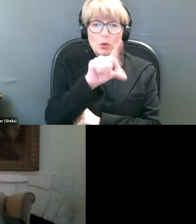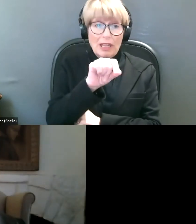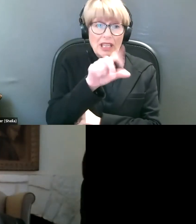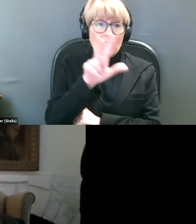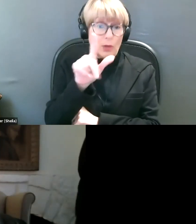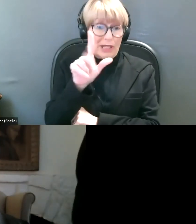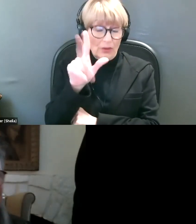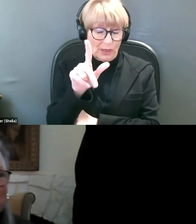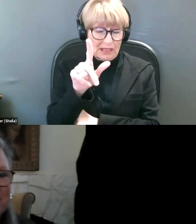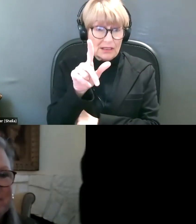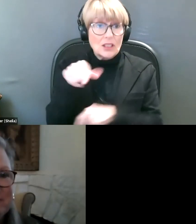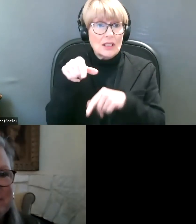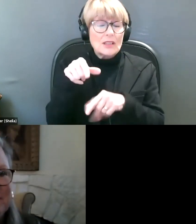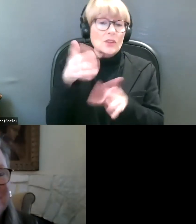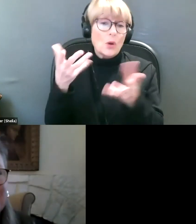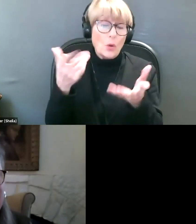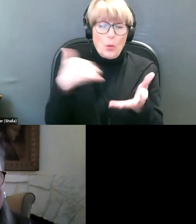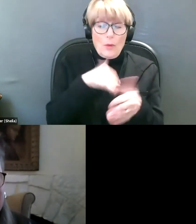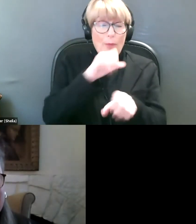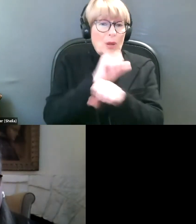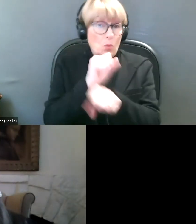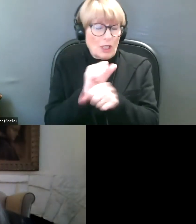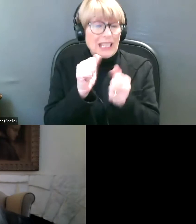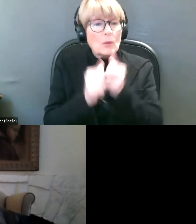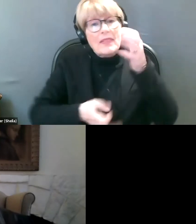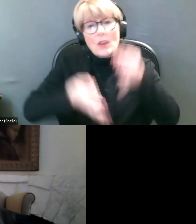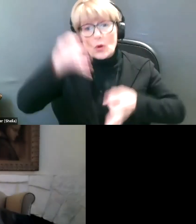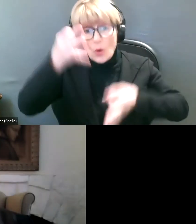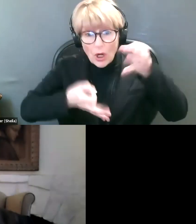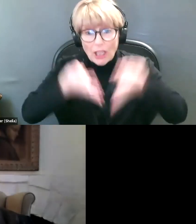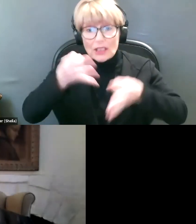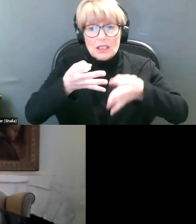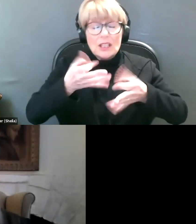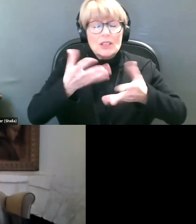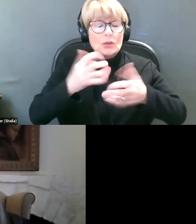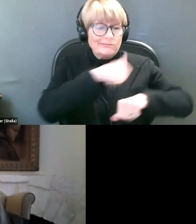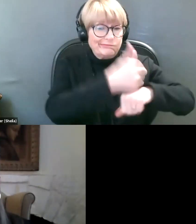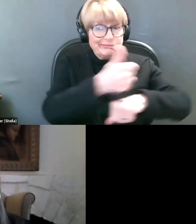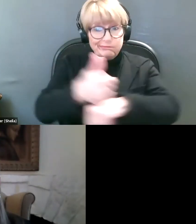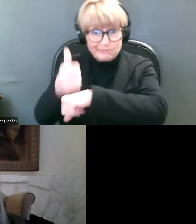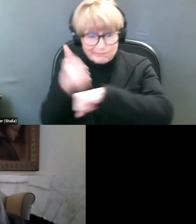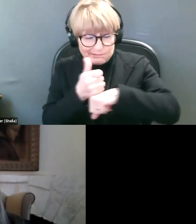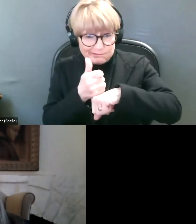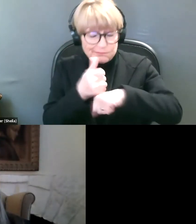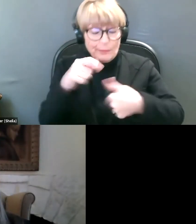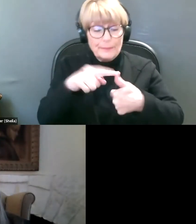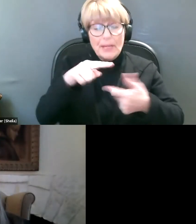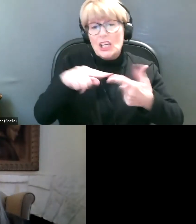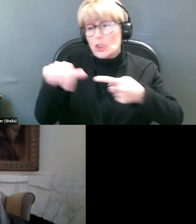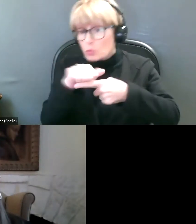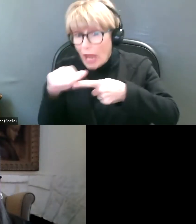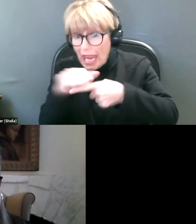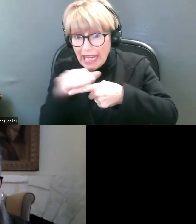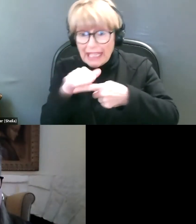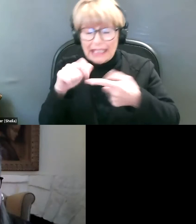be working with the courts to implement, to train, to set